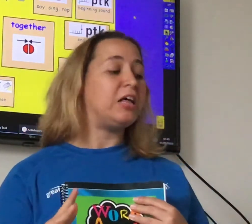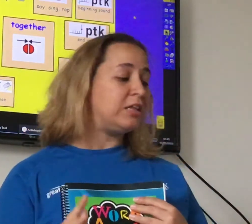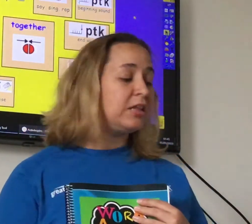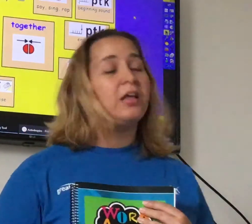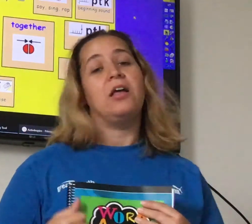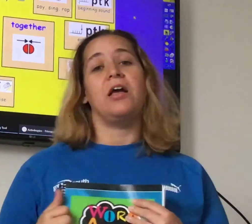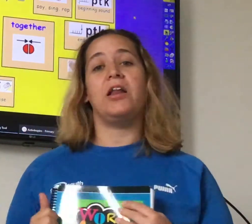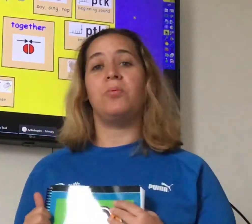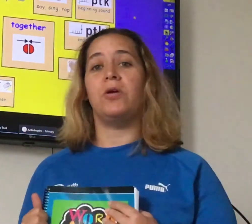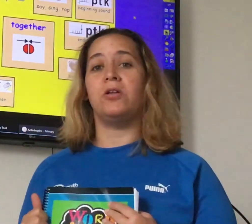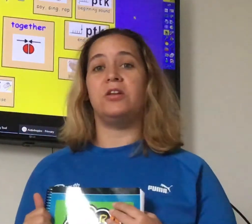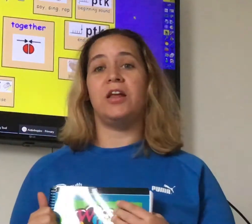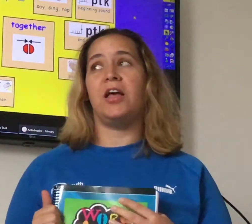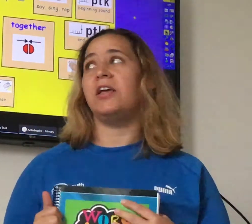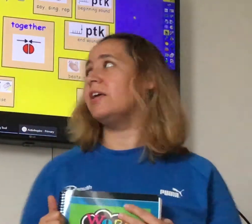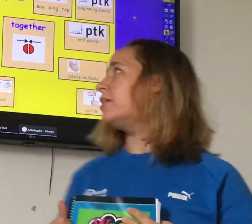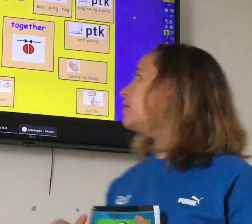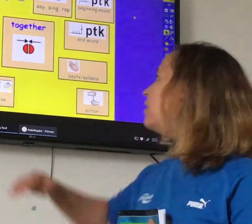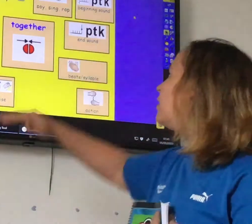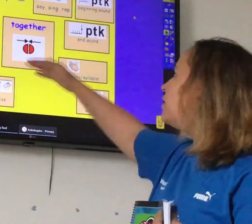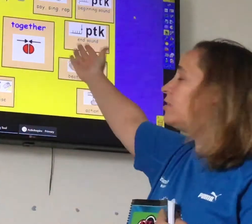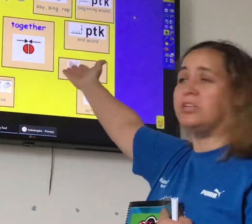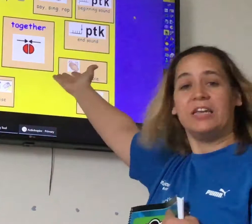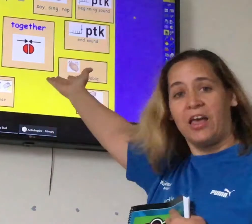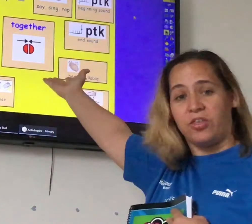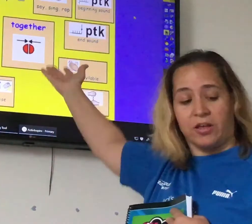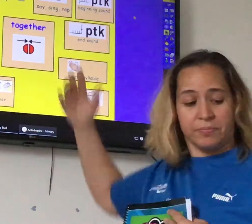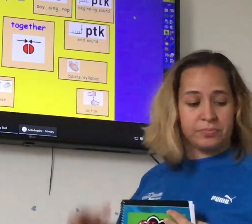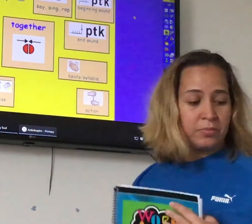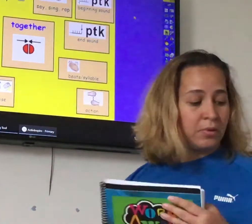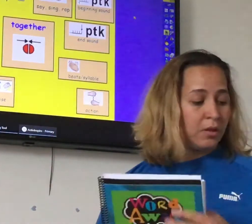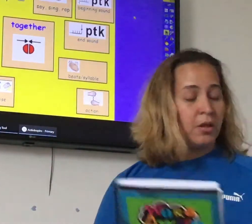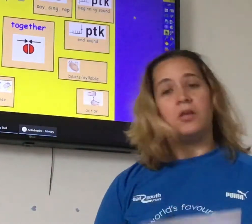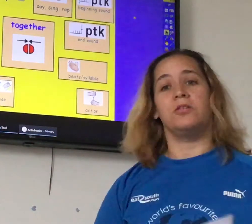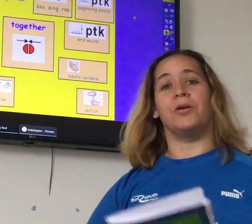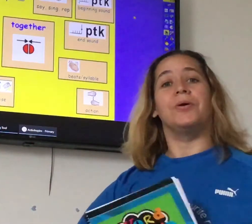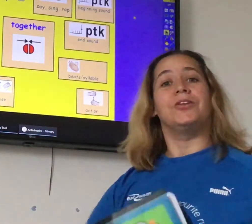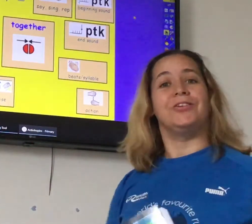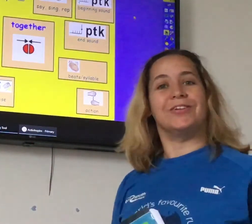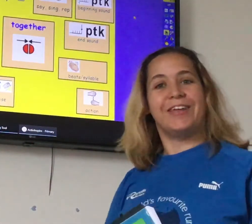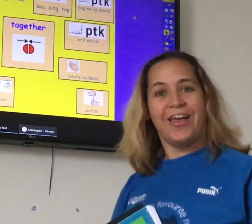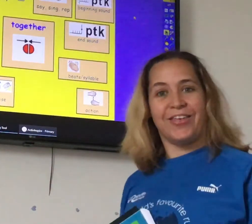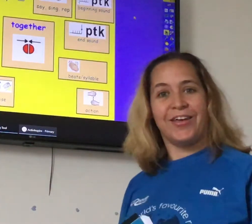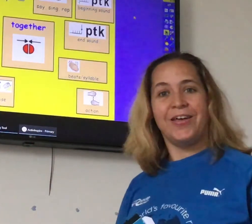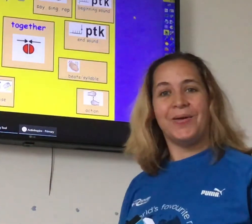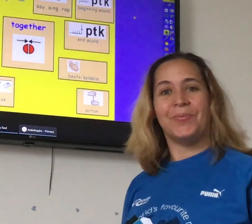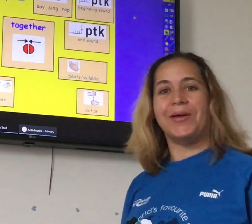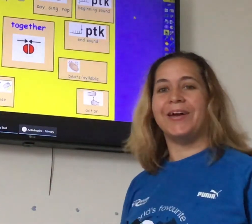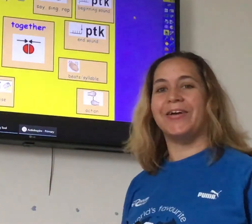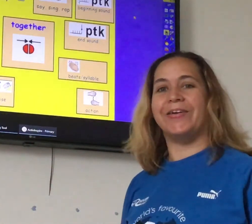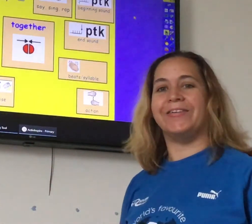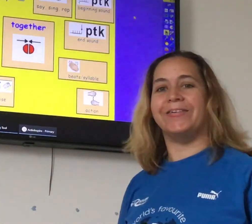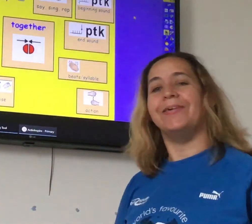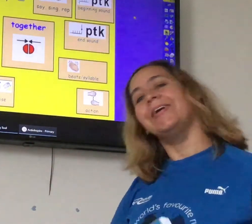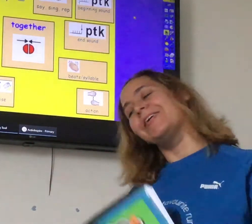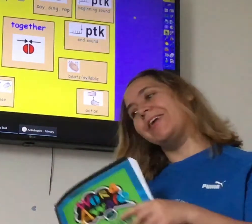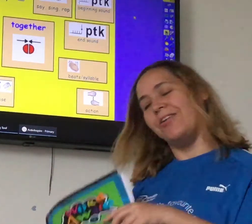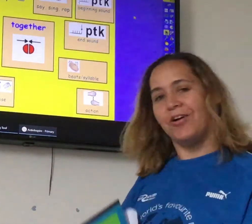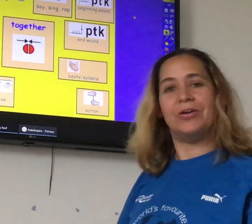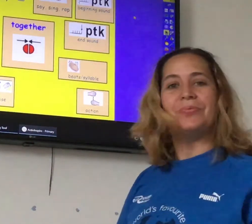allies, and our word today is together. So together we are going to get on with